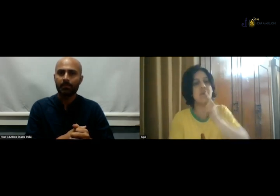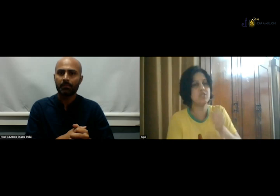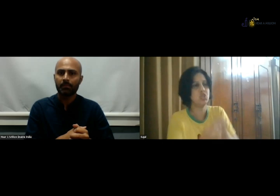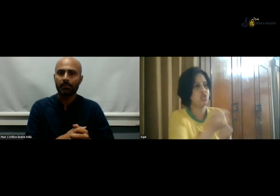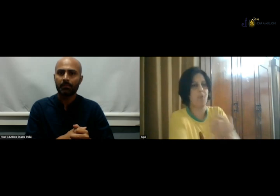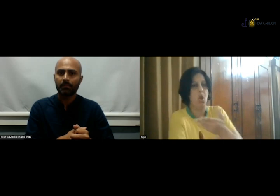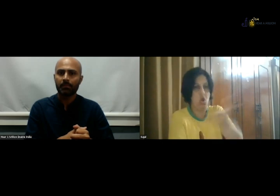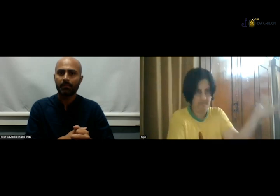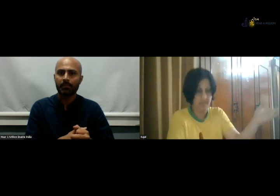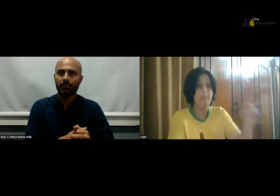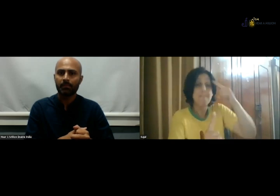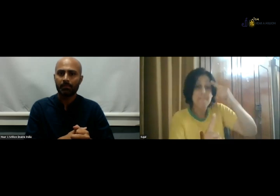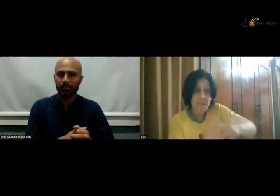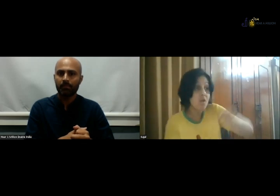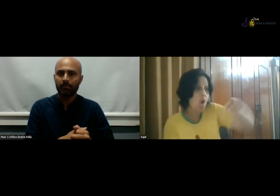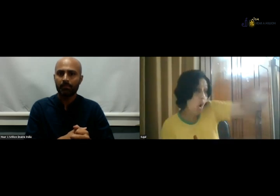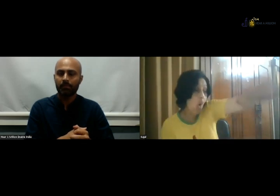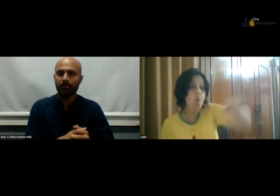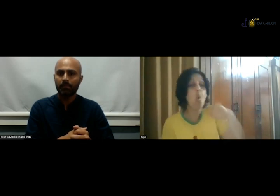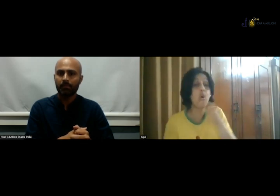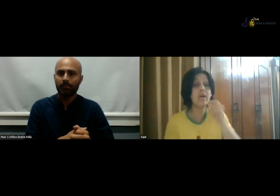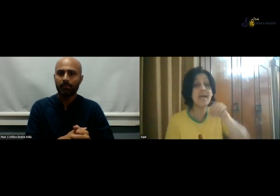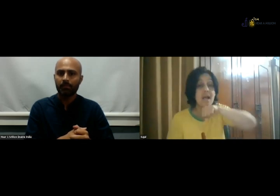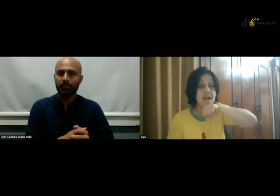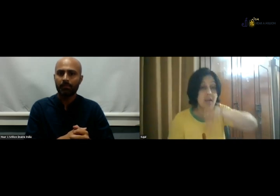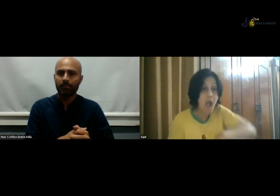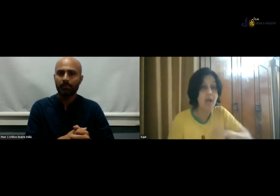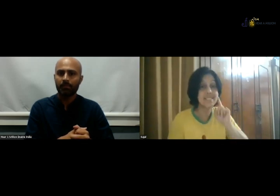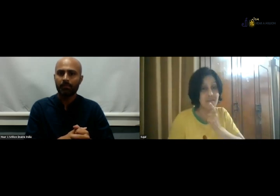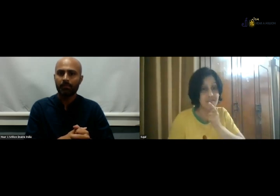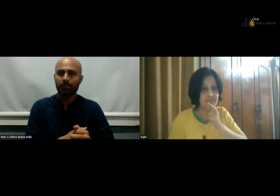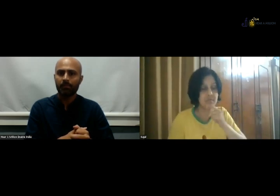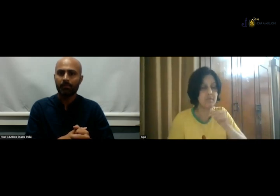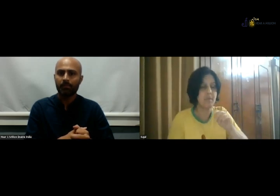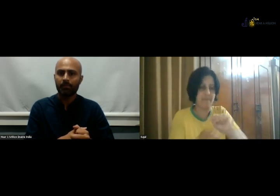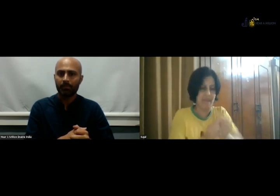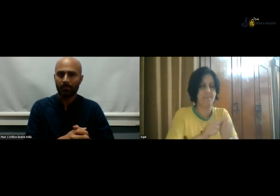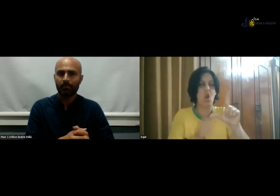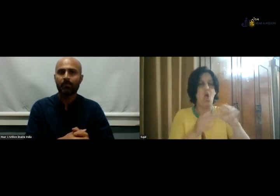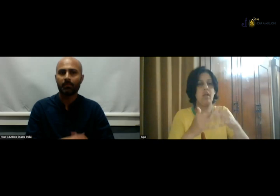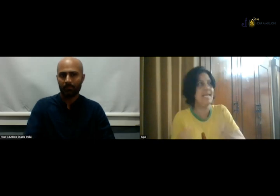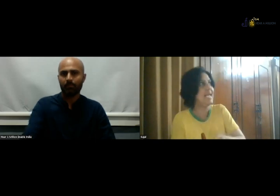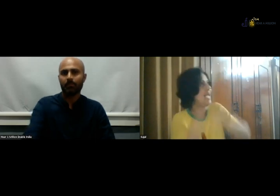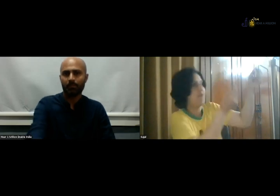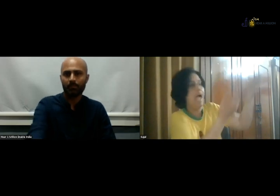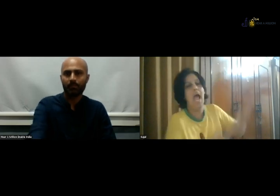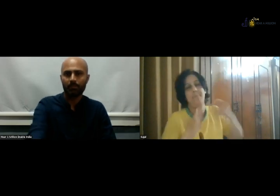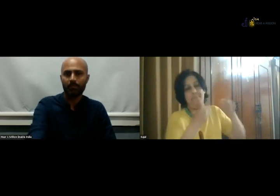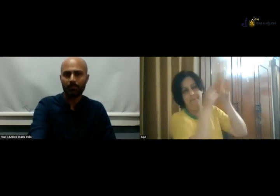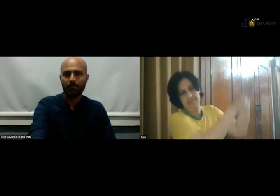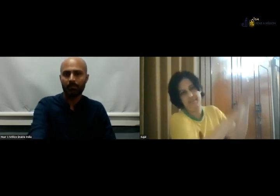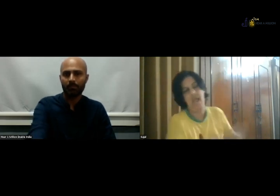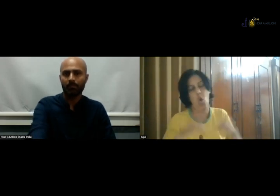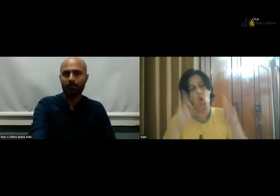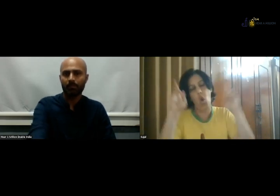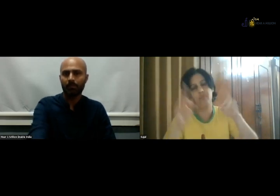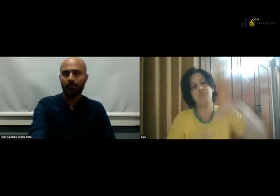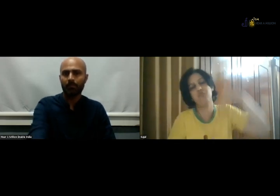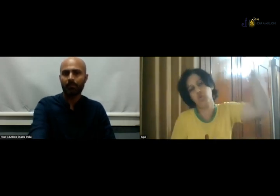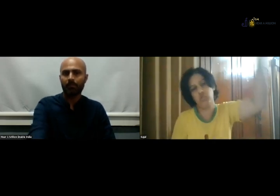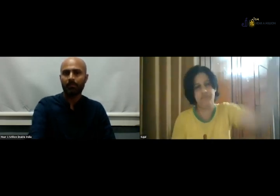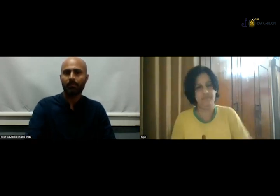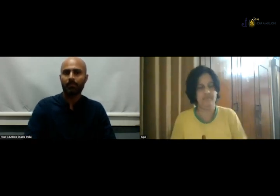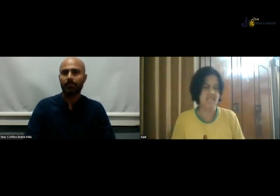become she Sudamni herself wanted to become a lawyer so that she can help other deaf